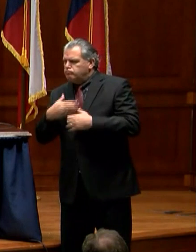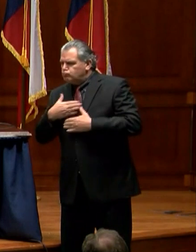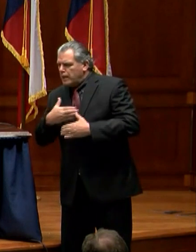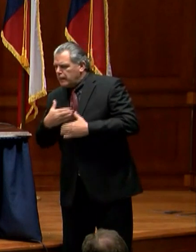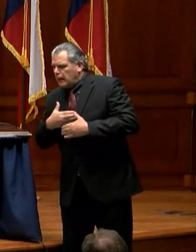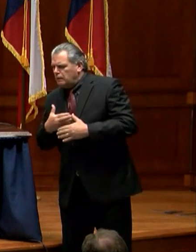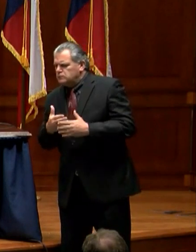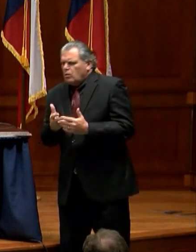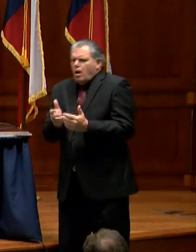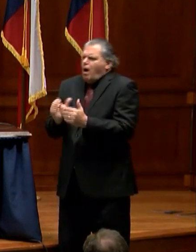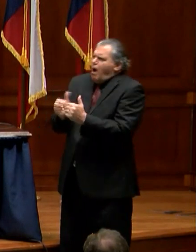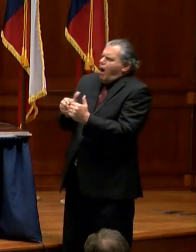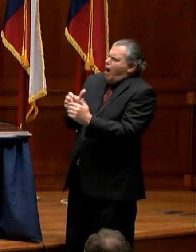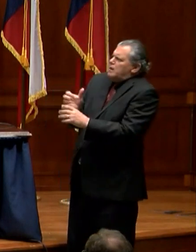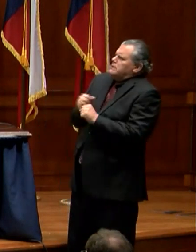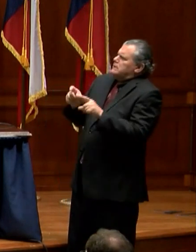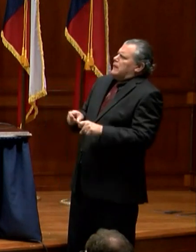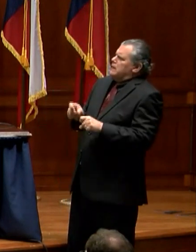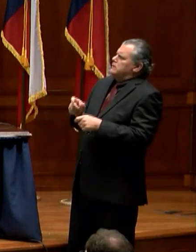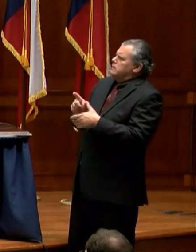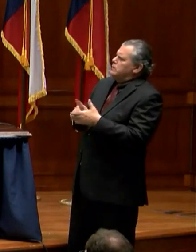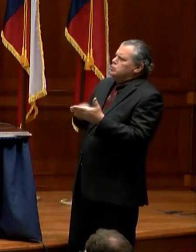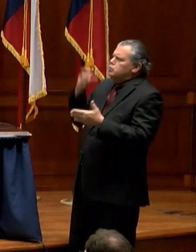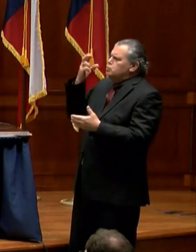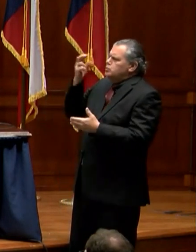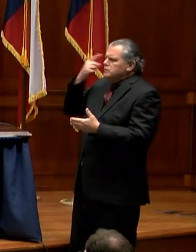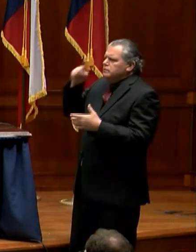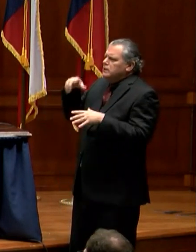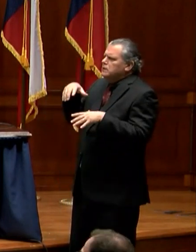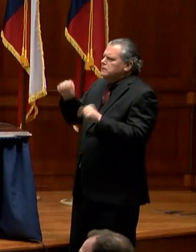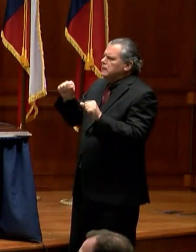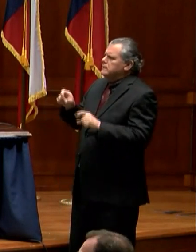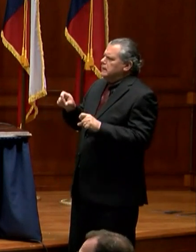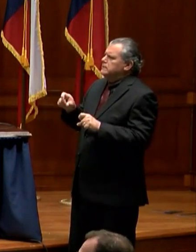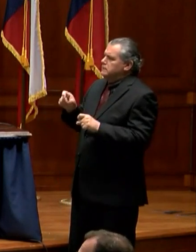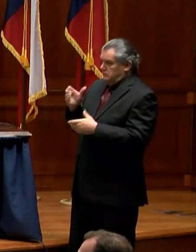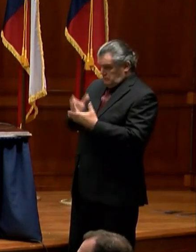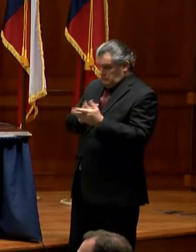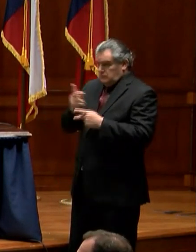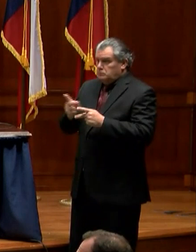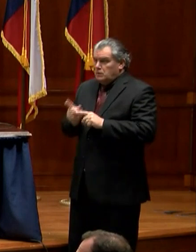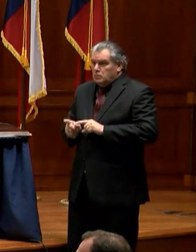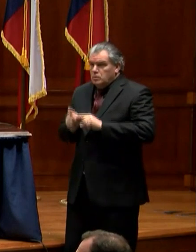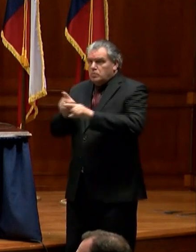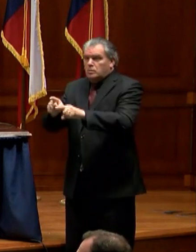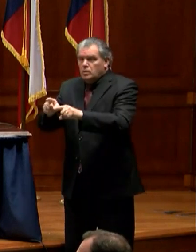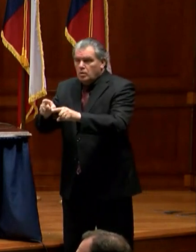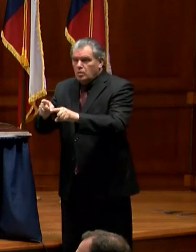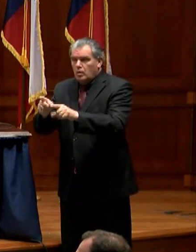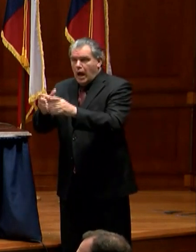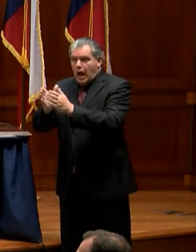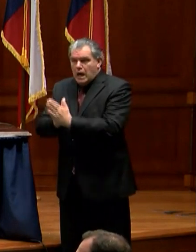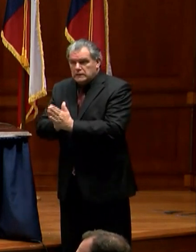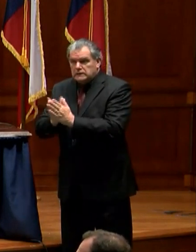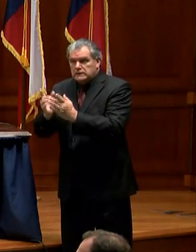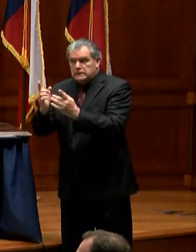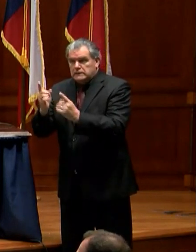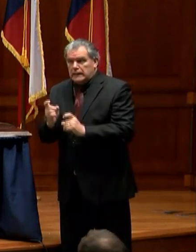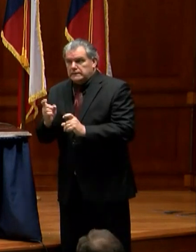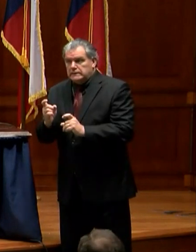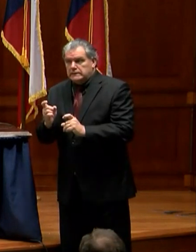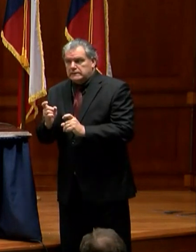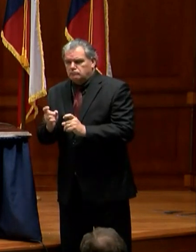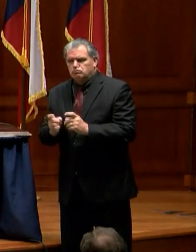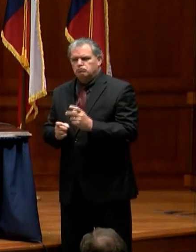So what is the criteria for being tested? Because people are going to try and be tested and they're told you have